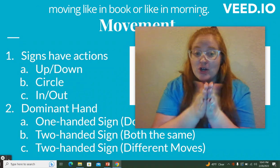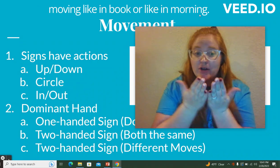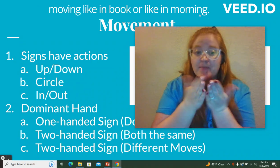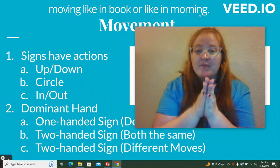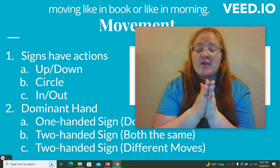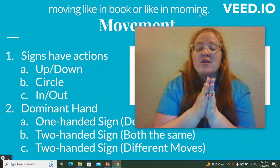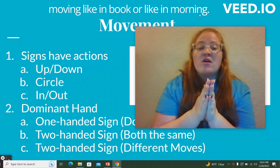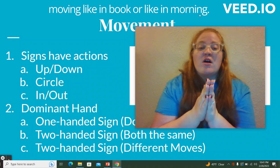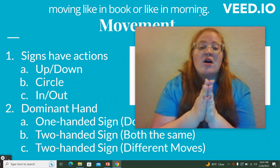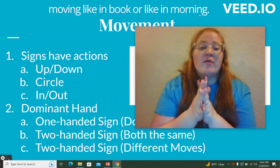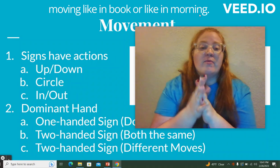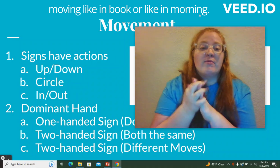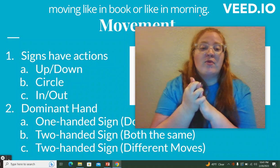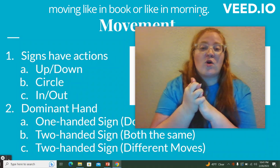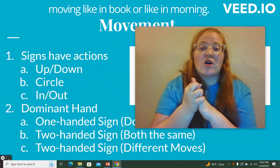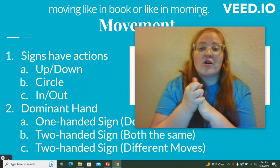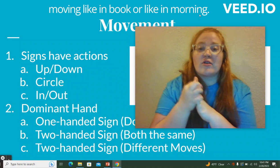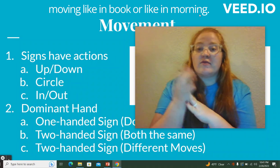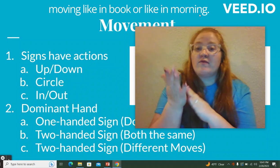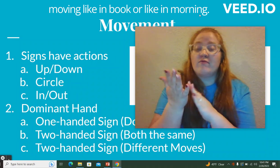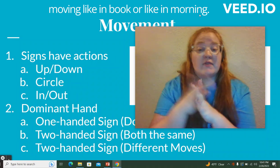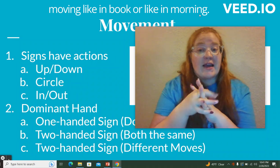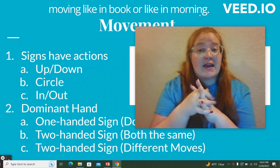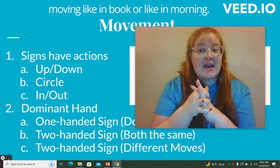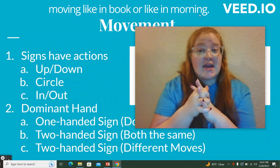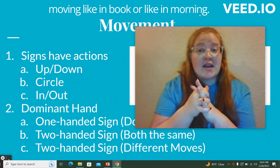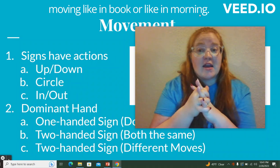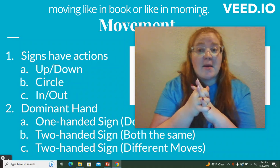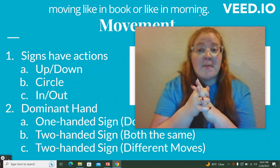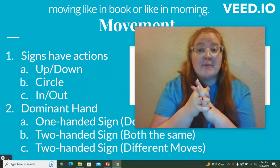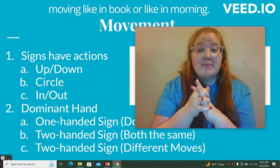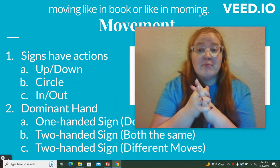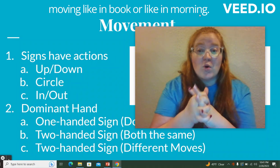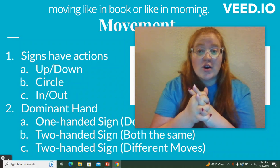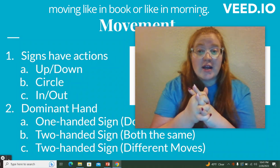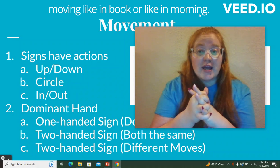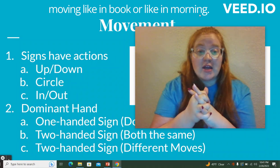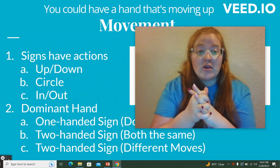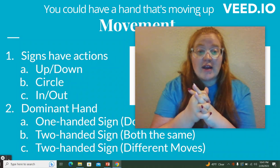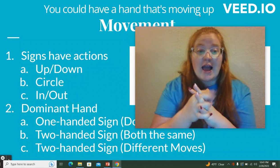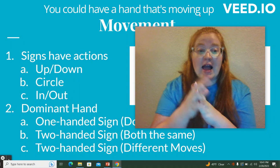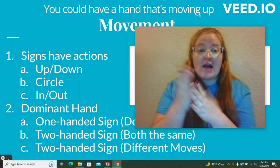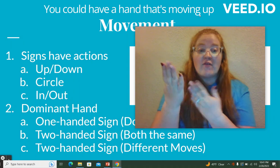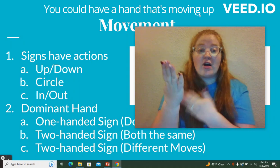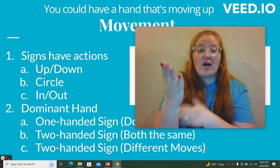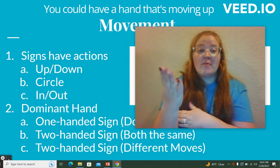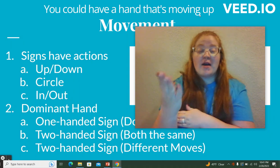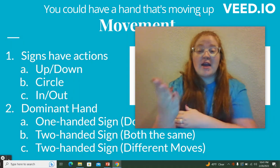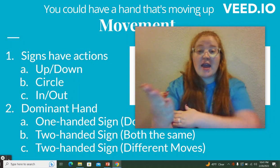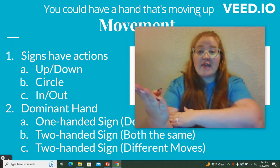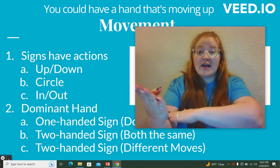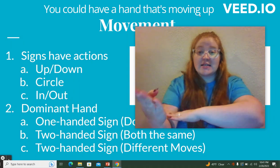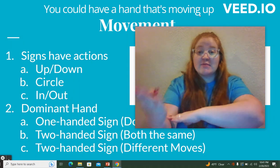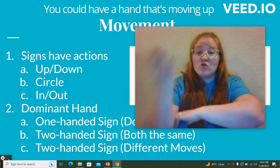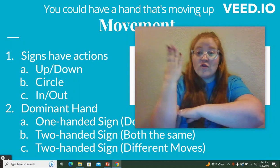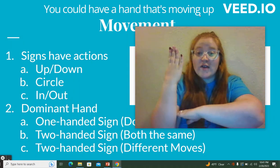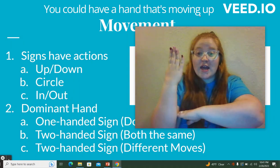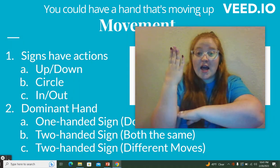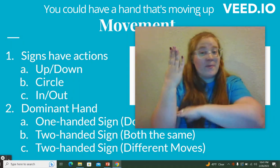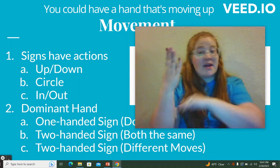in book, or like in morning, you could have a hand